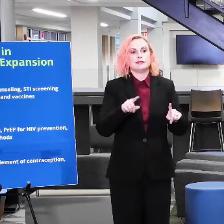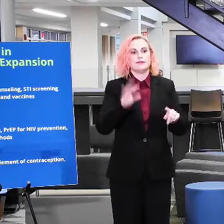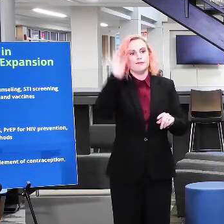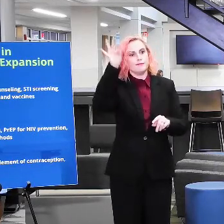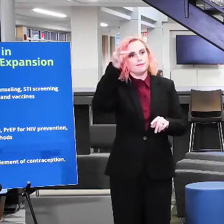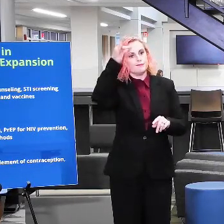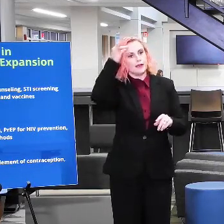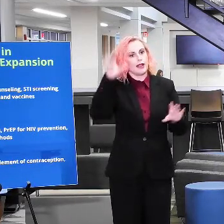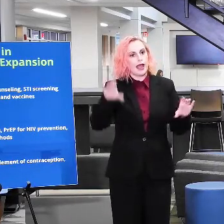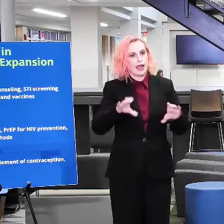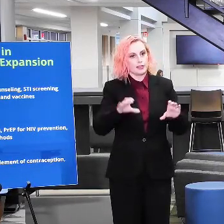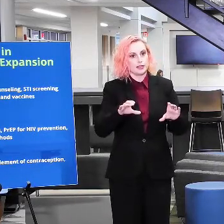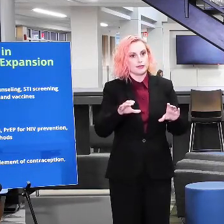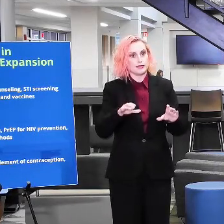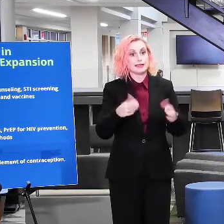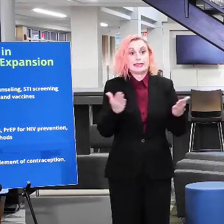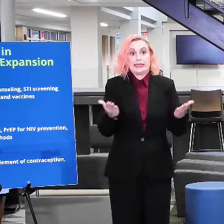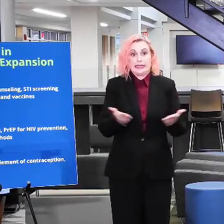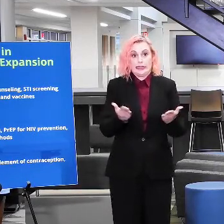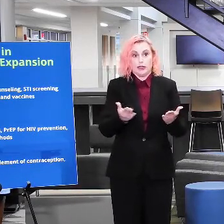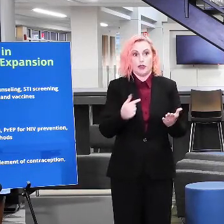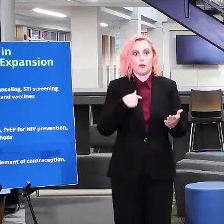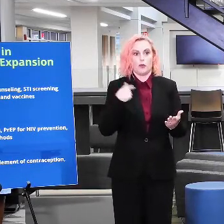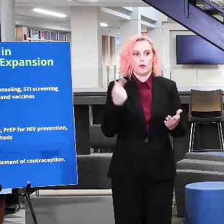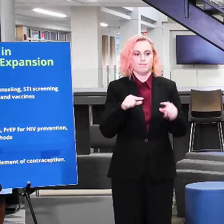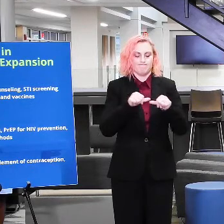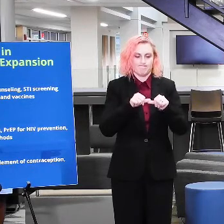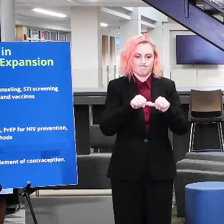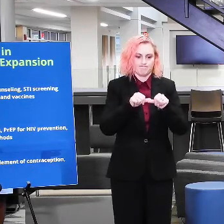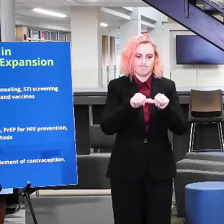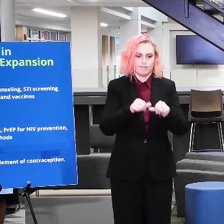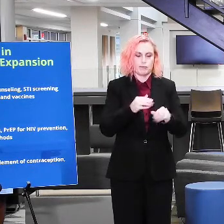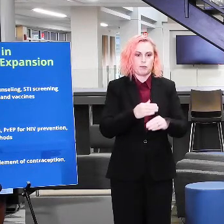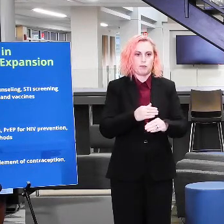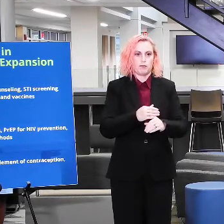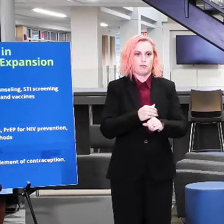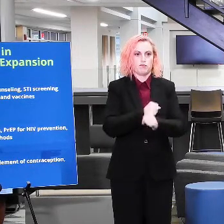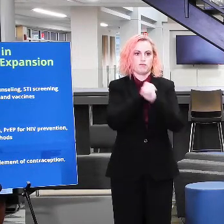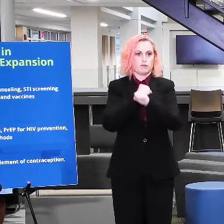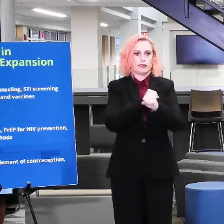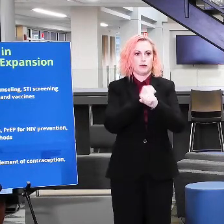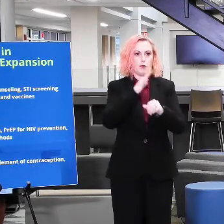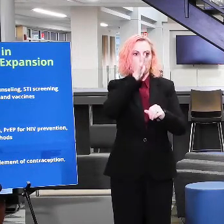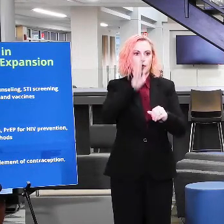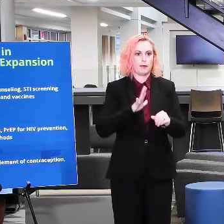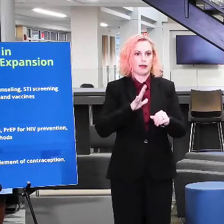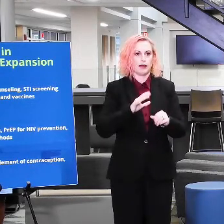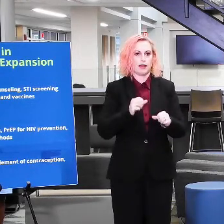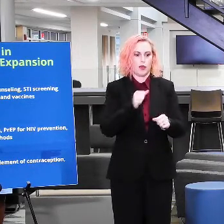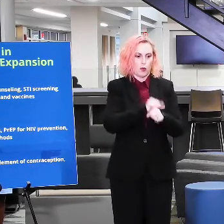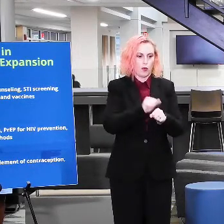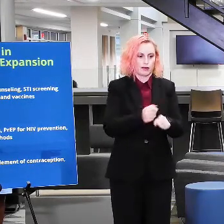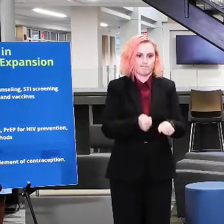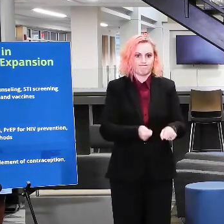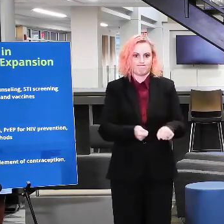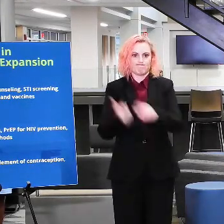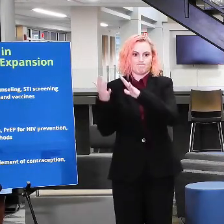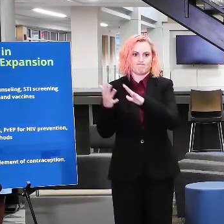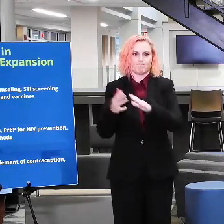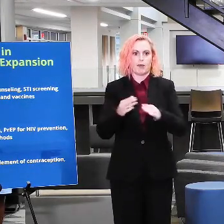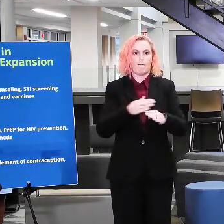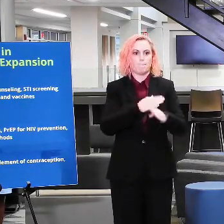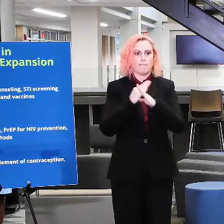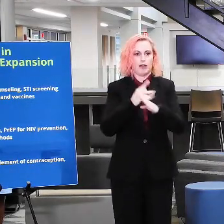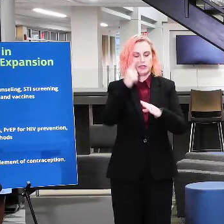at the federal level here in Howard County, we will continue to protect women and work to remove barriers